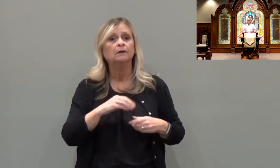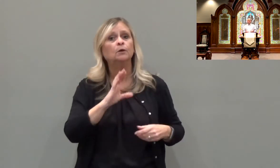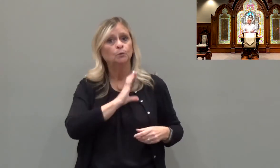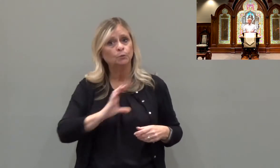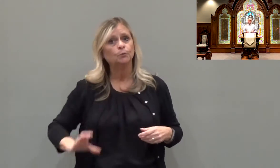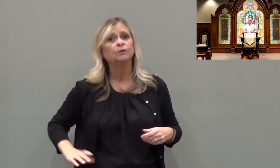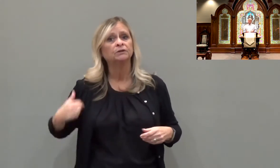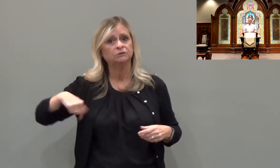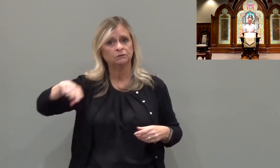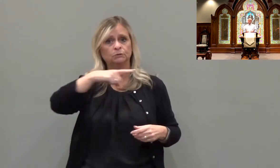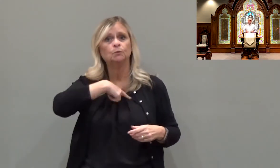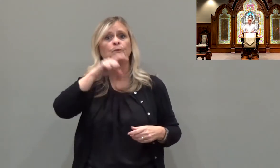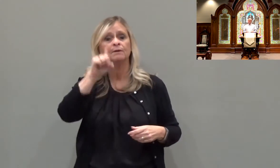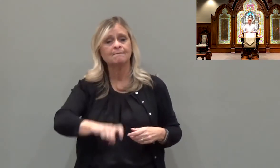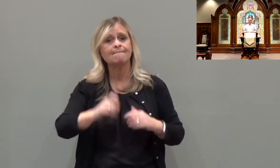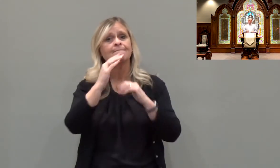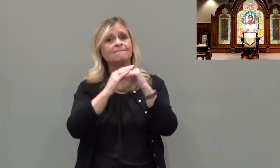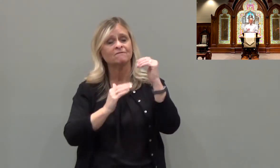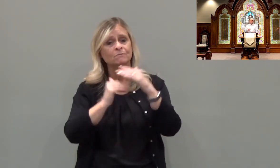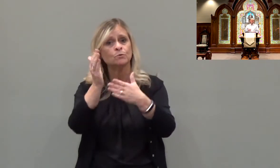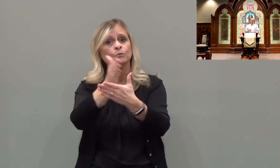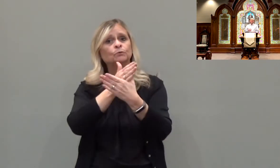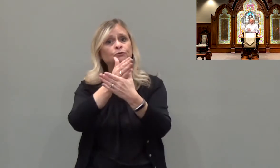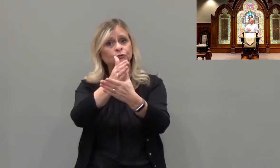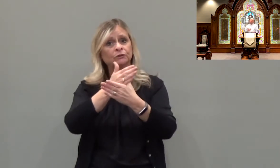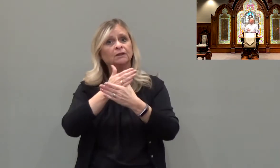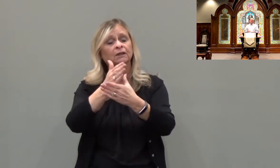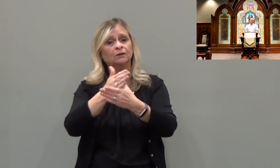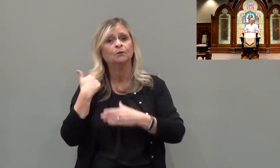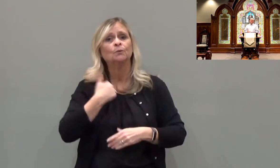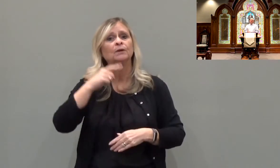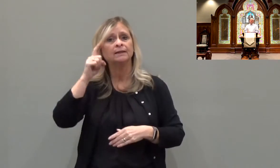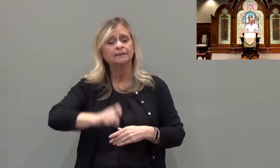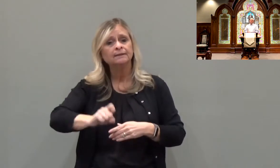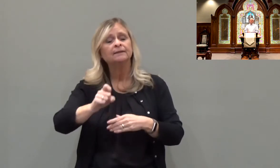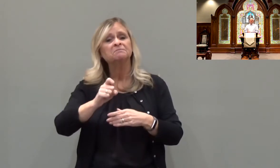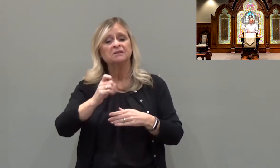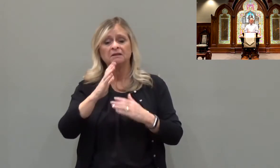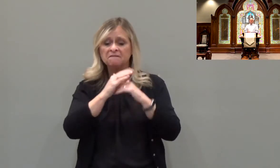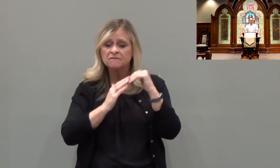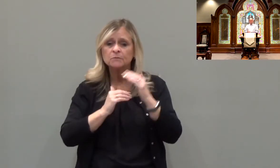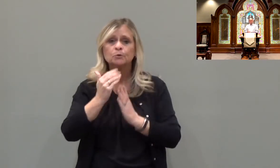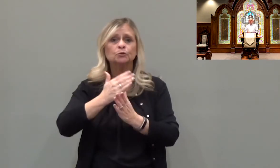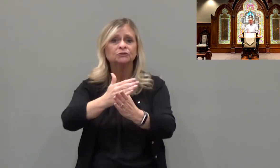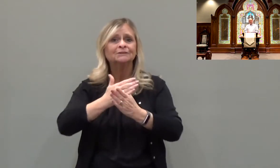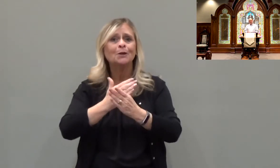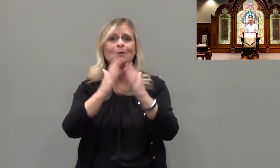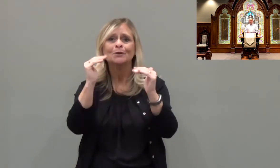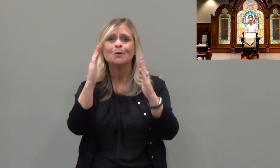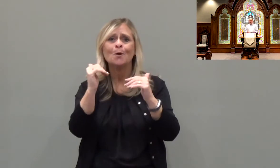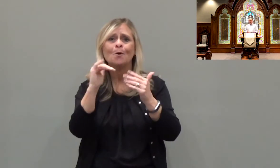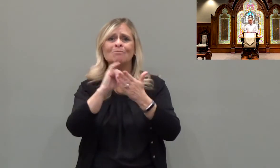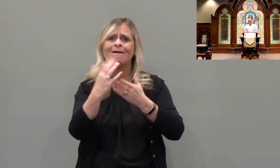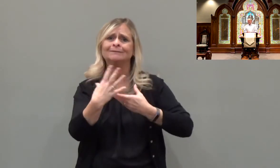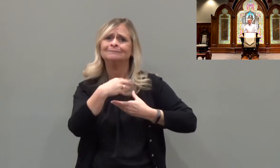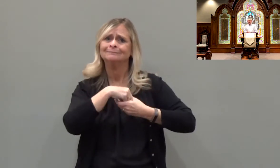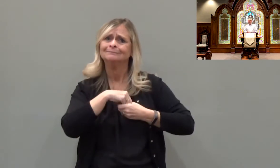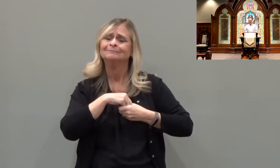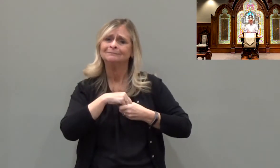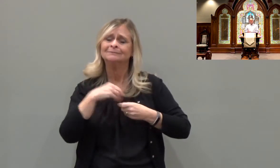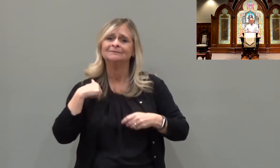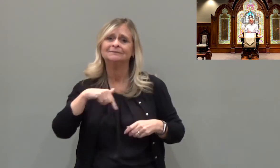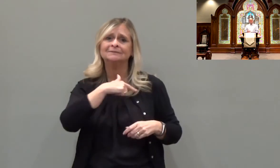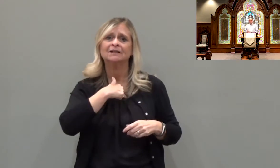to be comfortable sharing. We need to be comfortable sharing the hope that is within us. We need